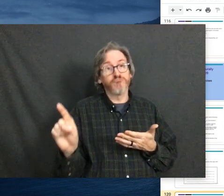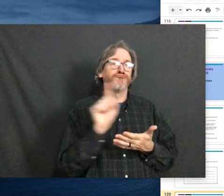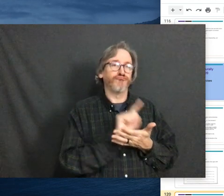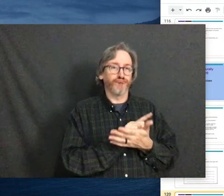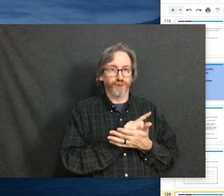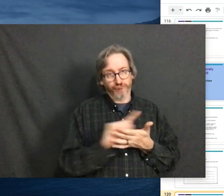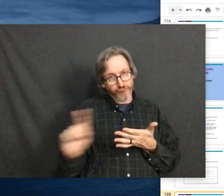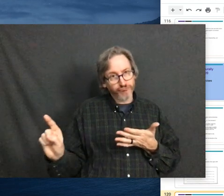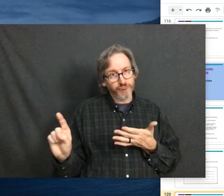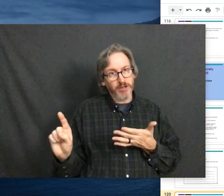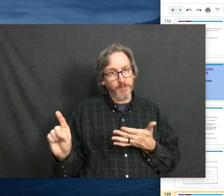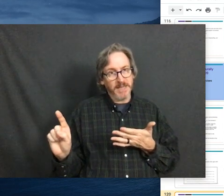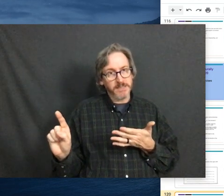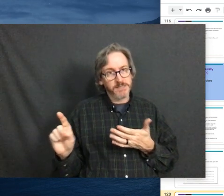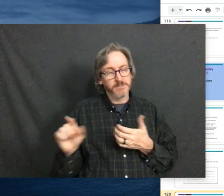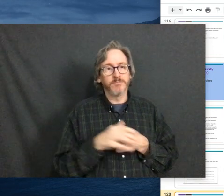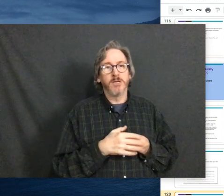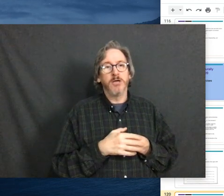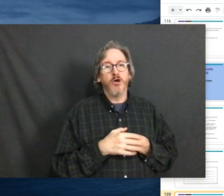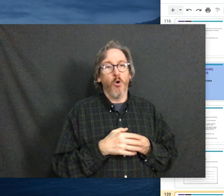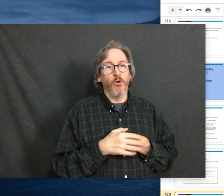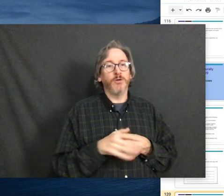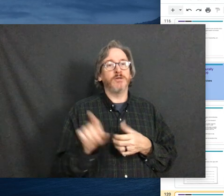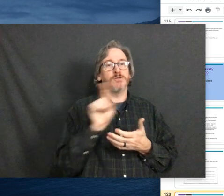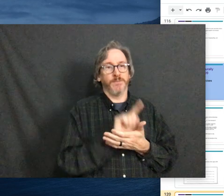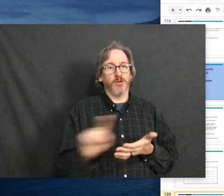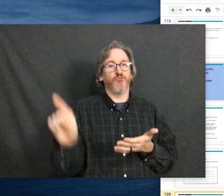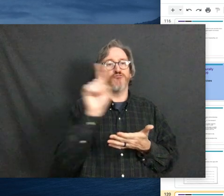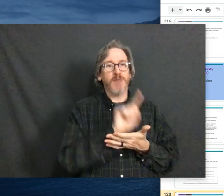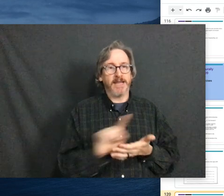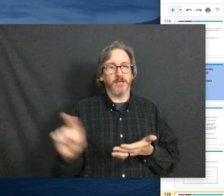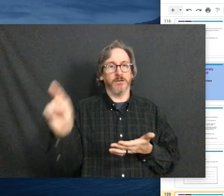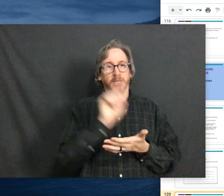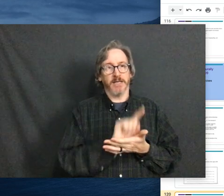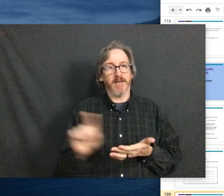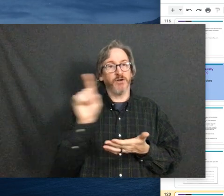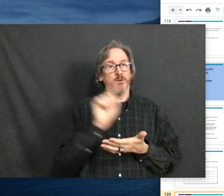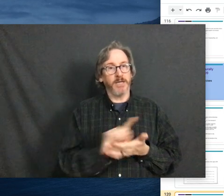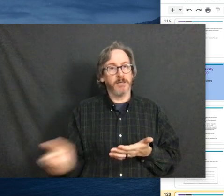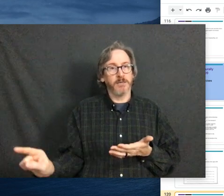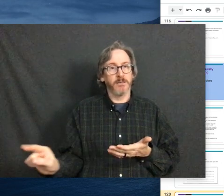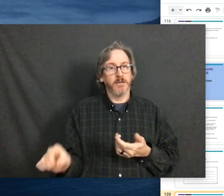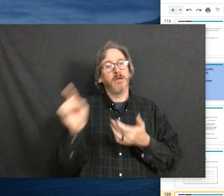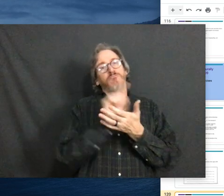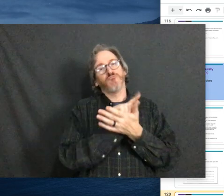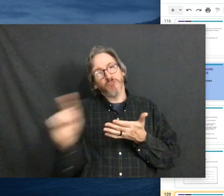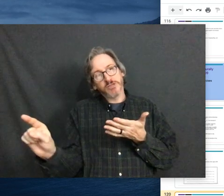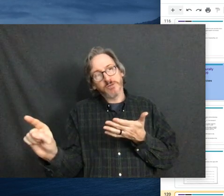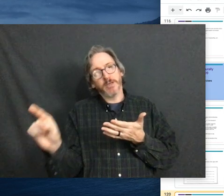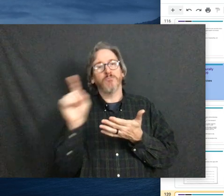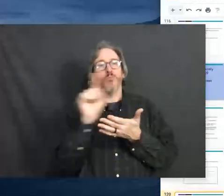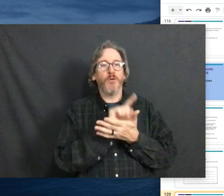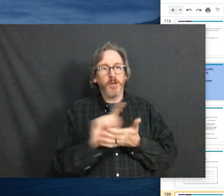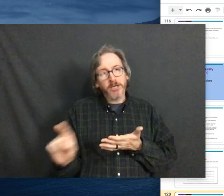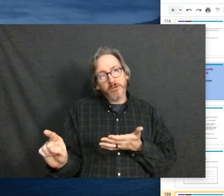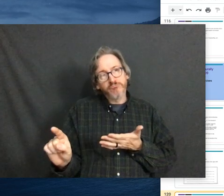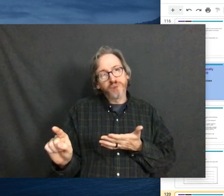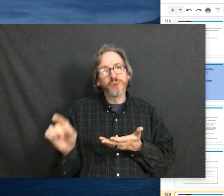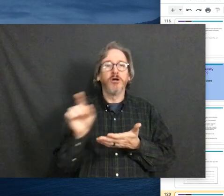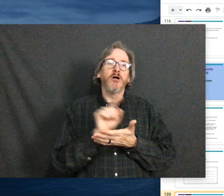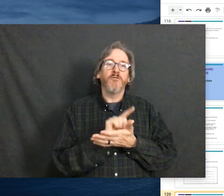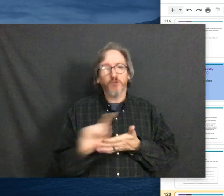something, it repeats, or you can do something regularly every week, once a week, 1